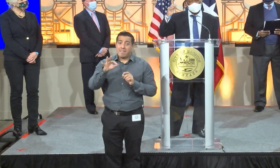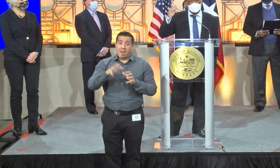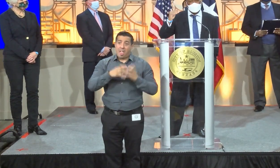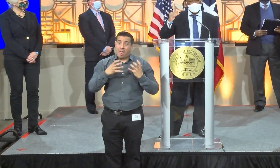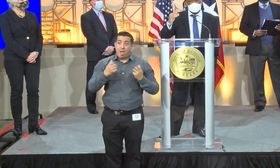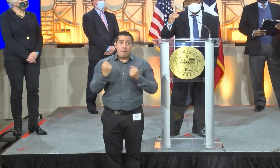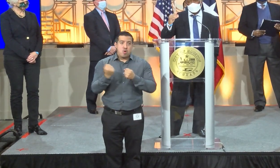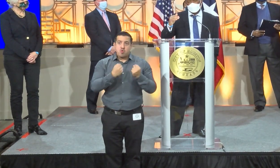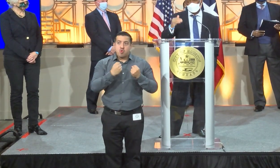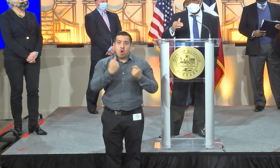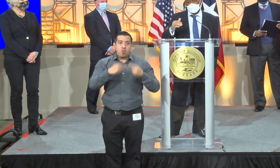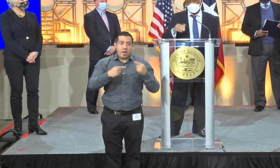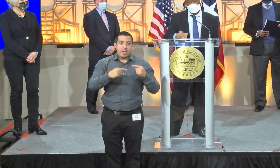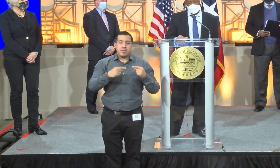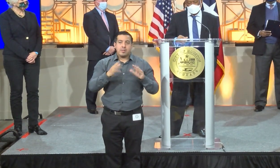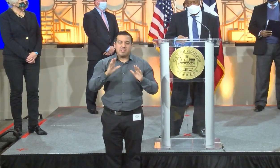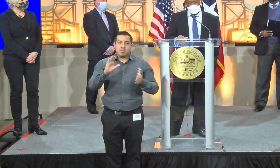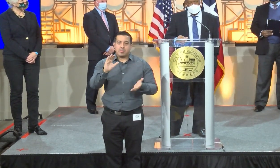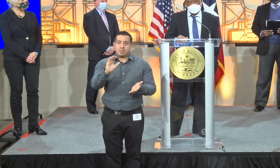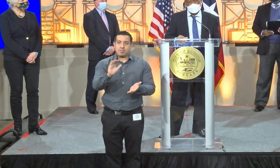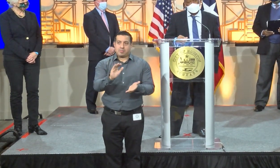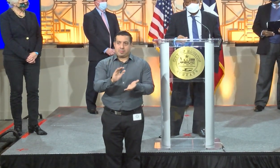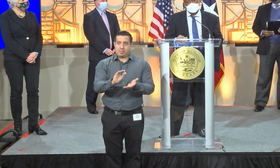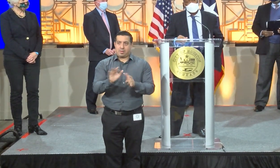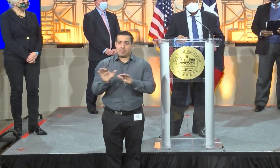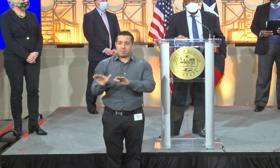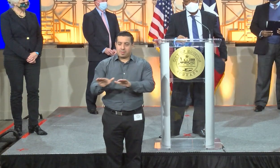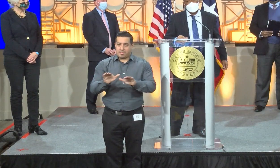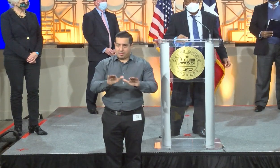rage, bring the decibel down, and then